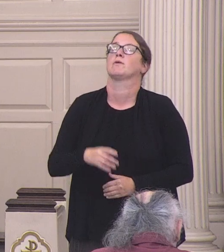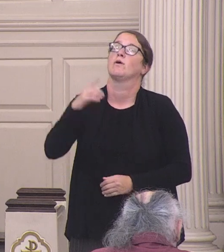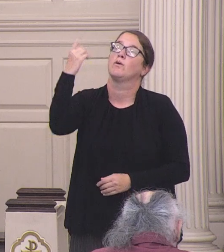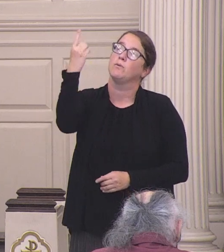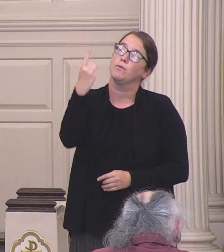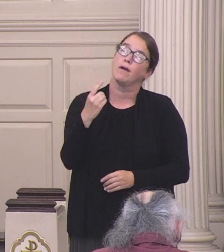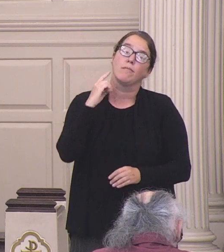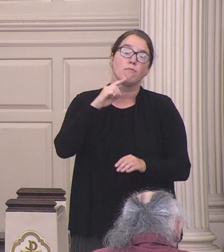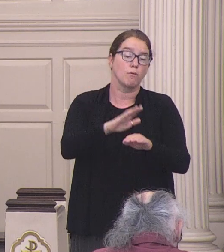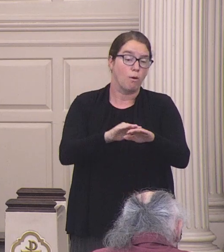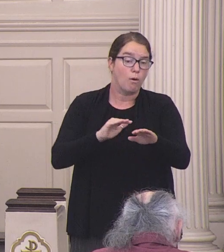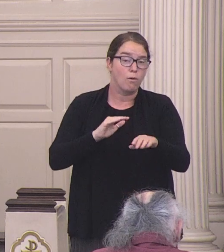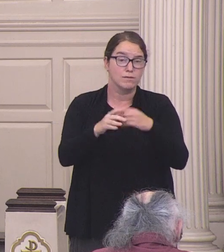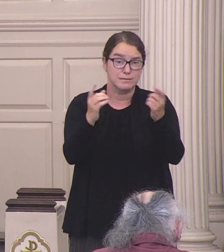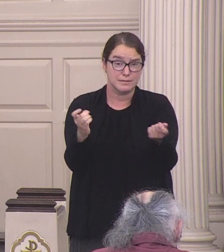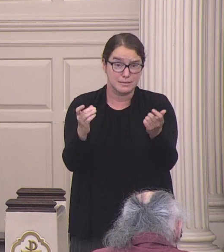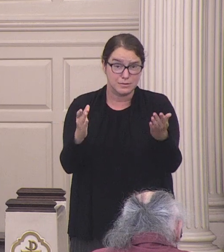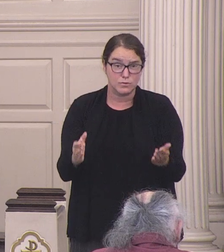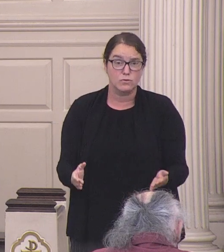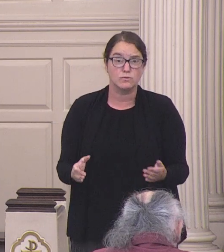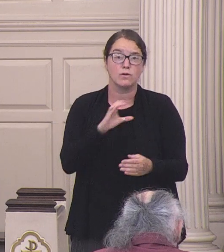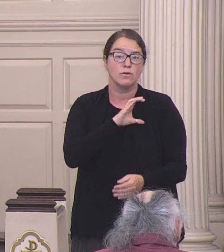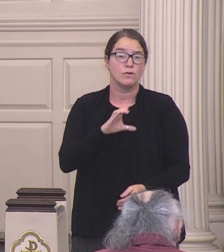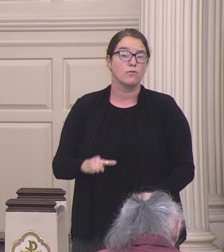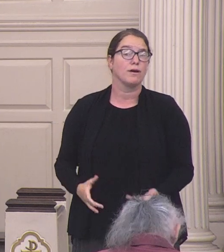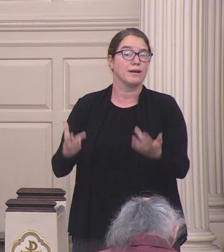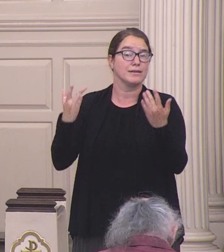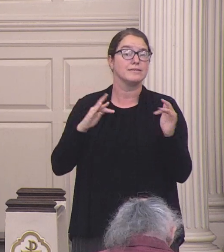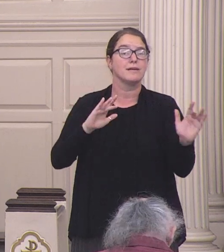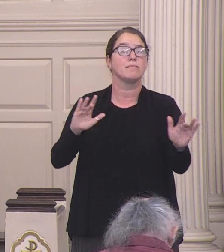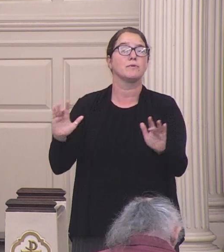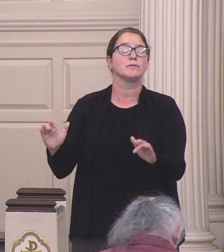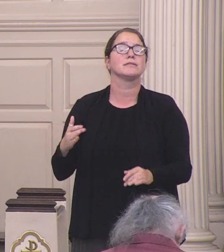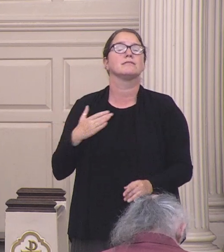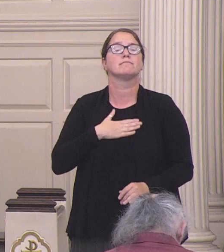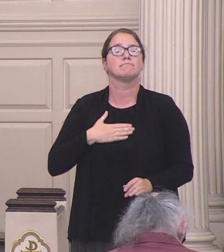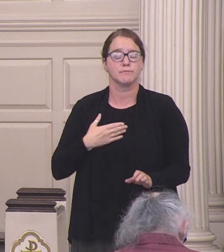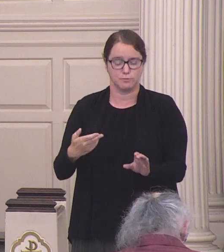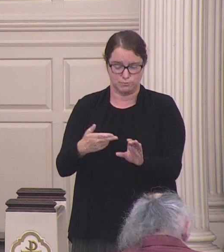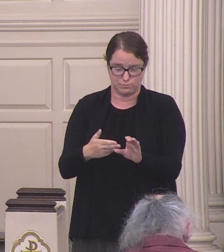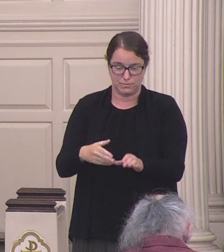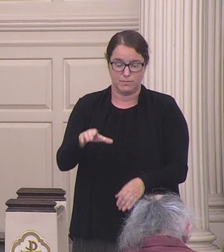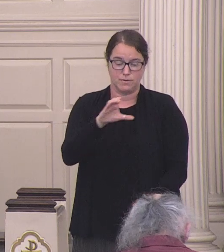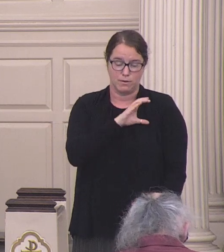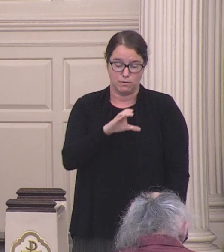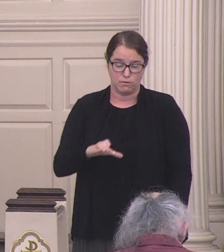You came to call all sinners. Christ, have mercy.